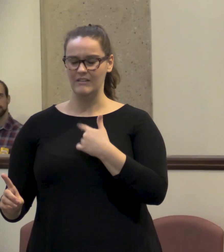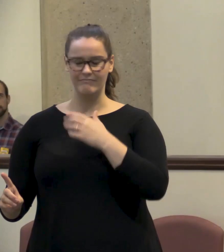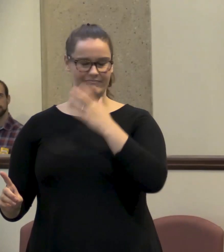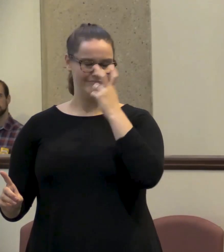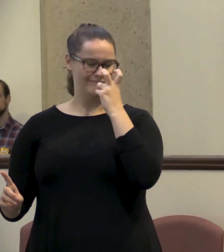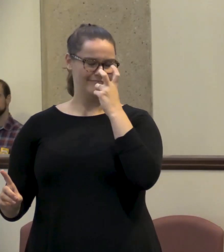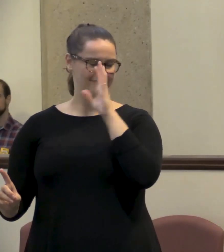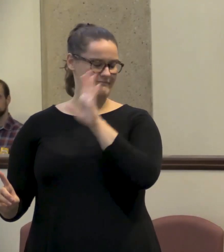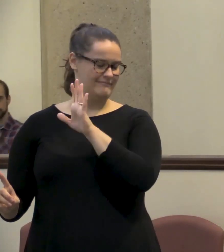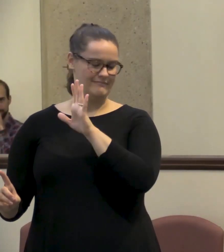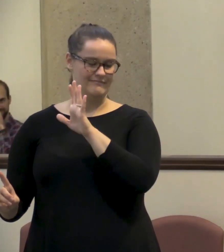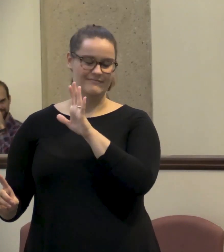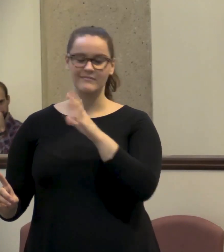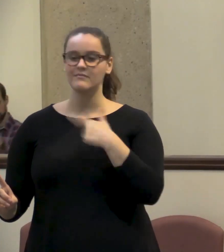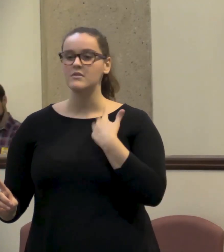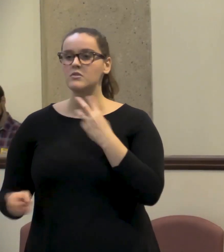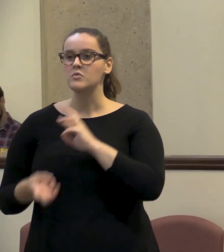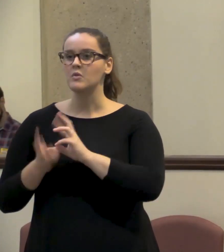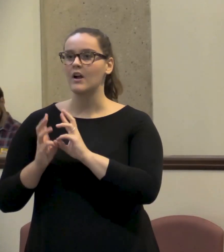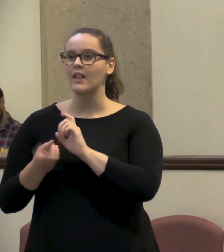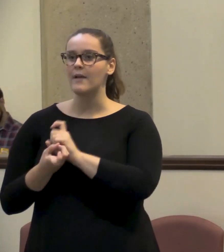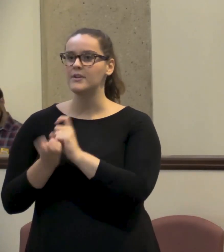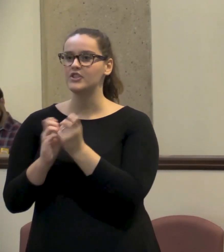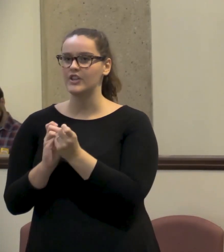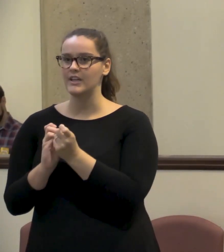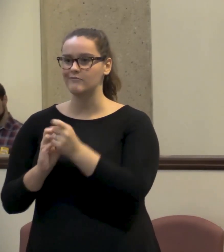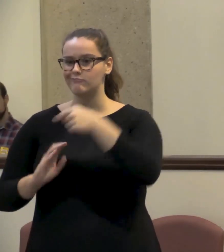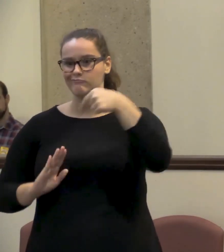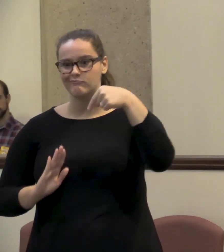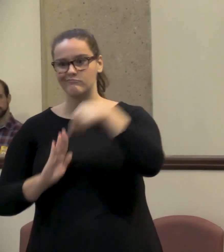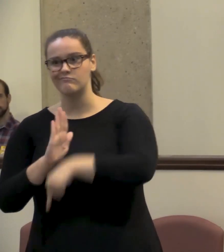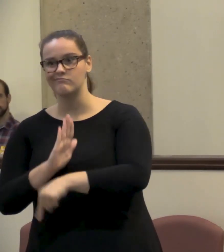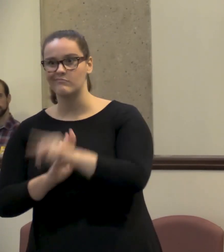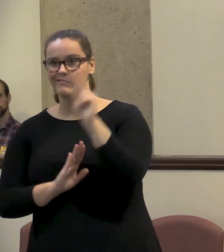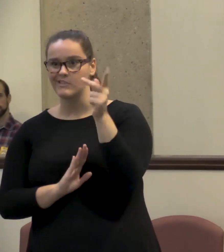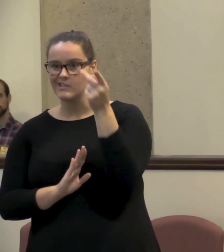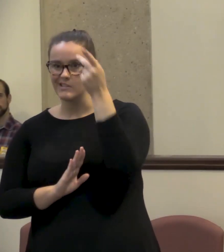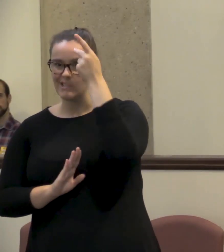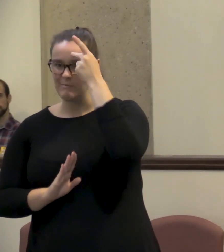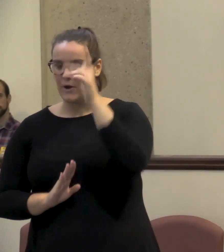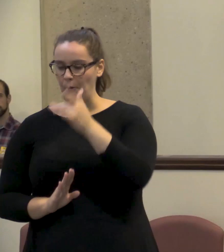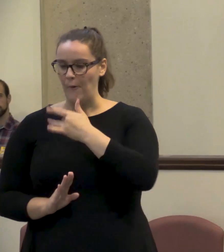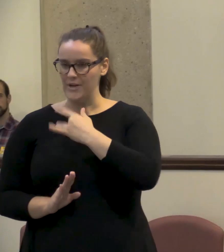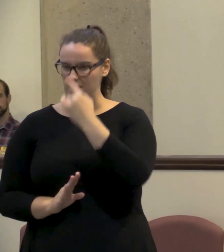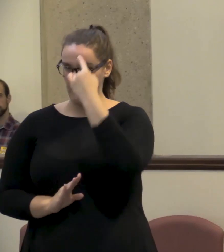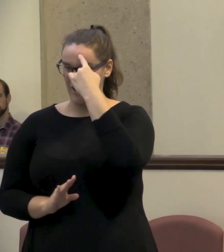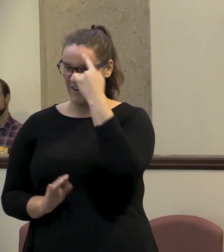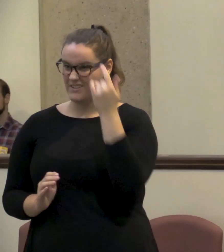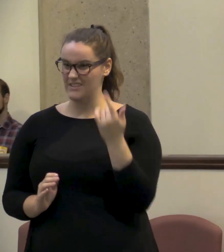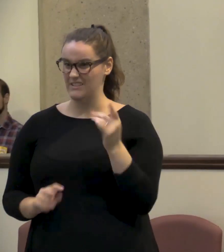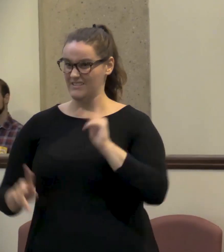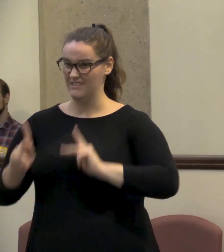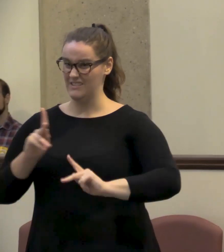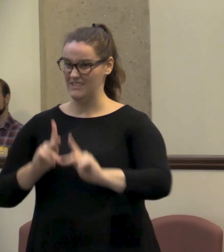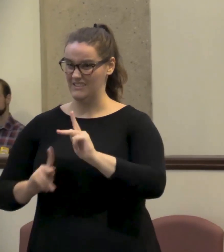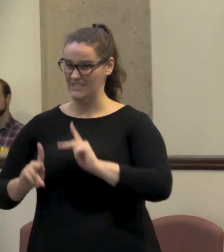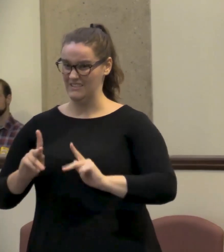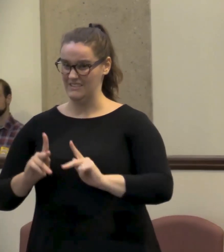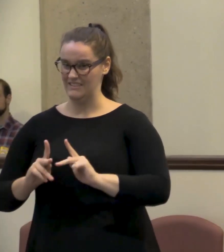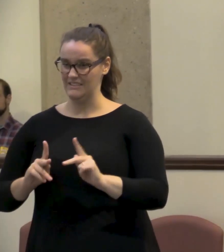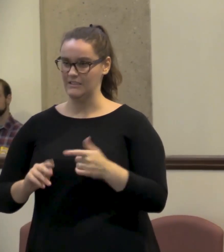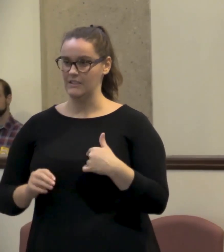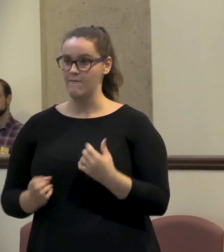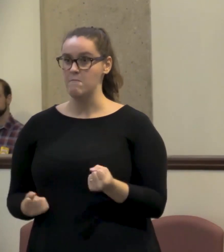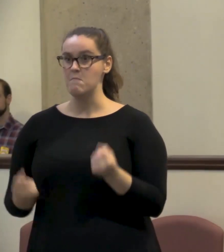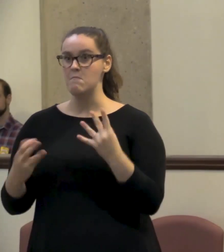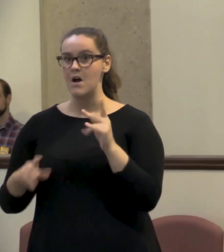propaganda promoting it have sunk deeply into the political consciousness of big parts